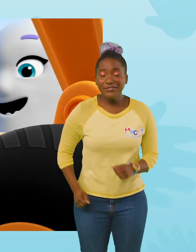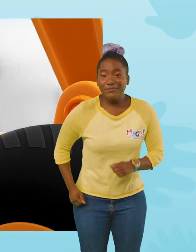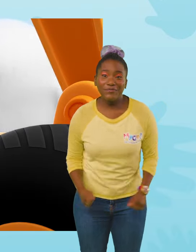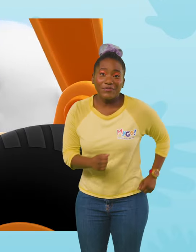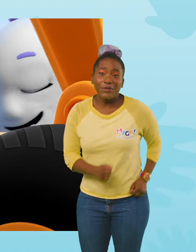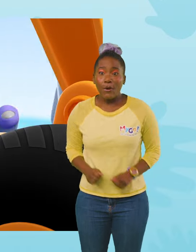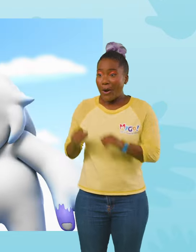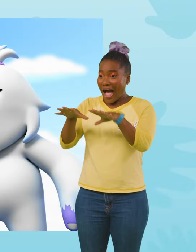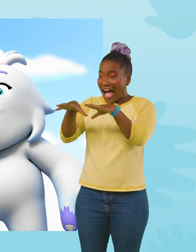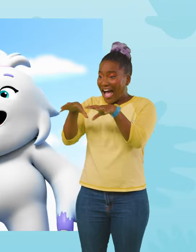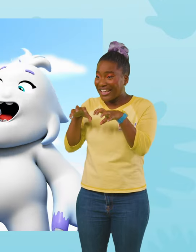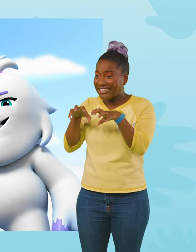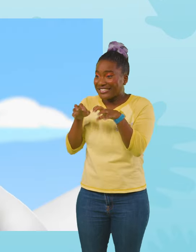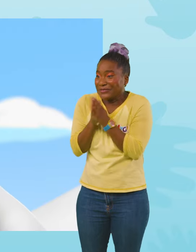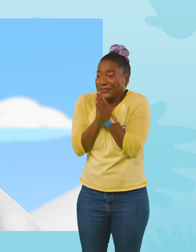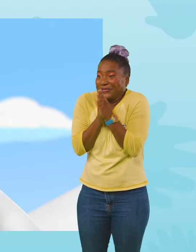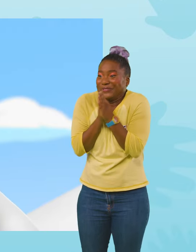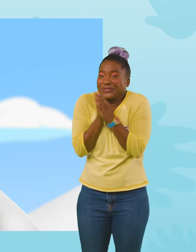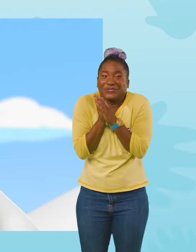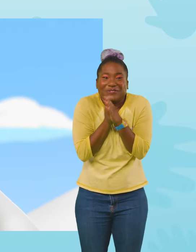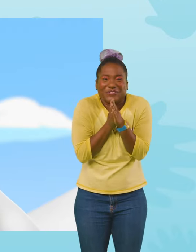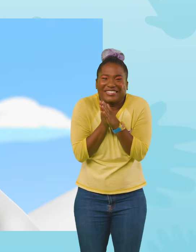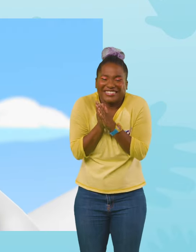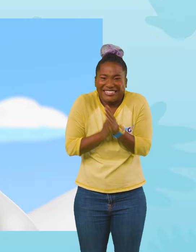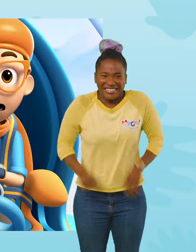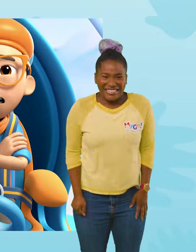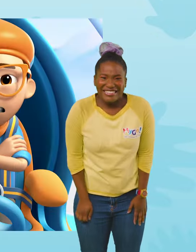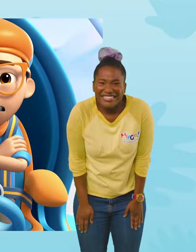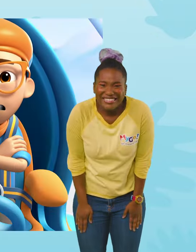Woo! Ice!